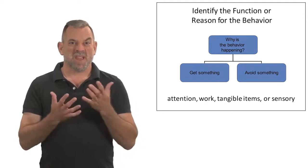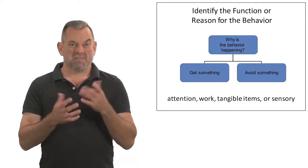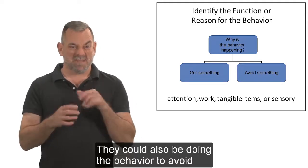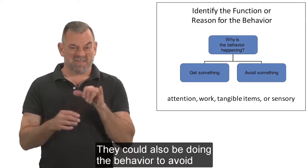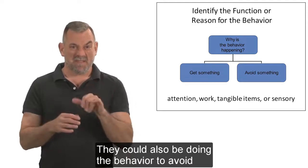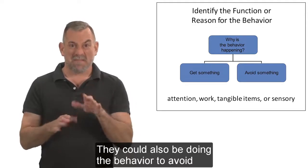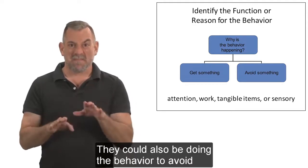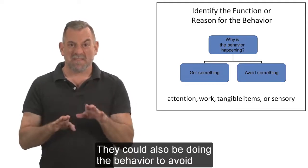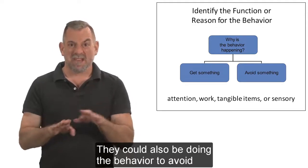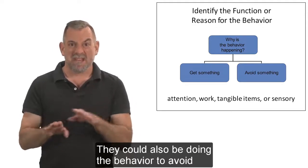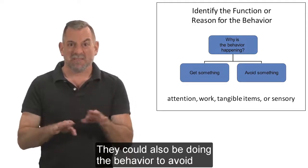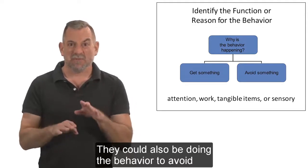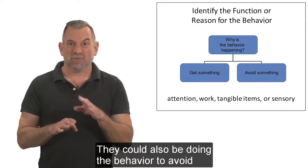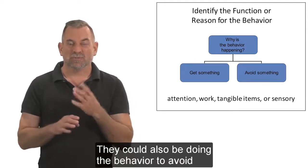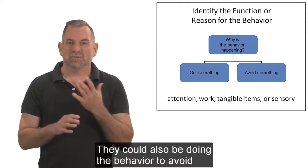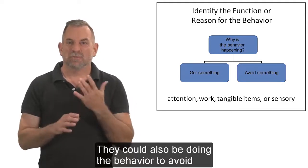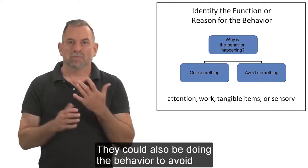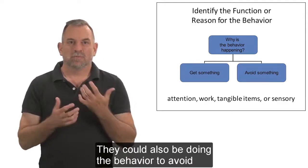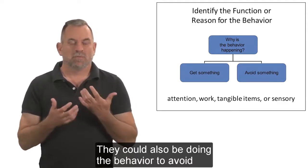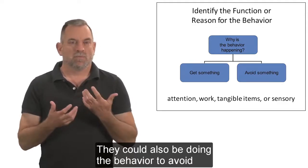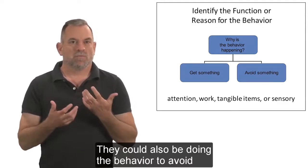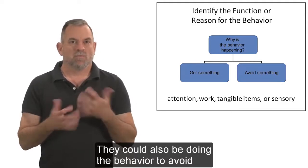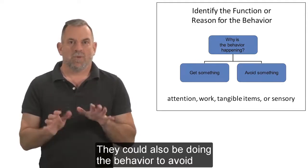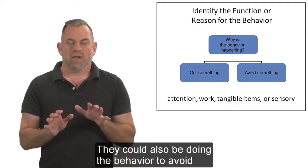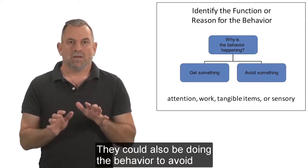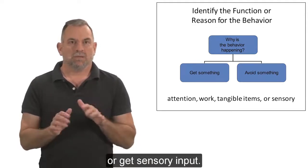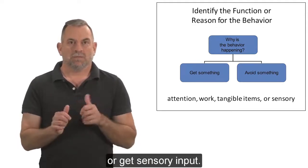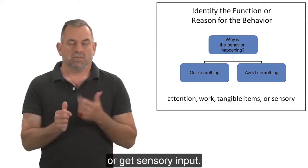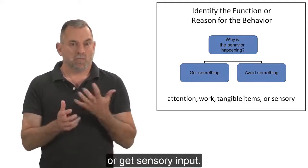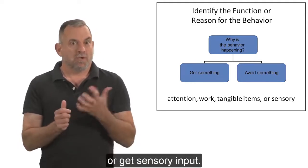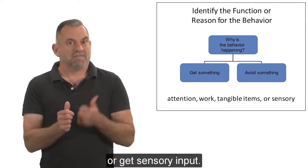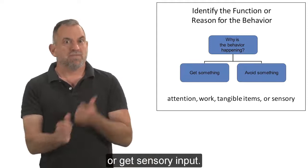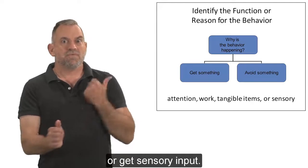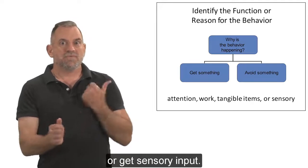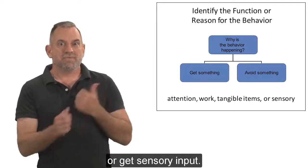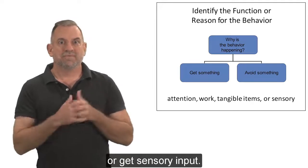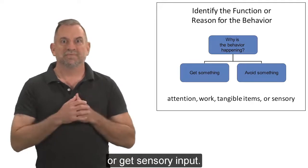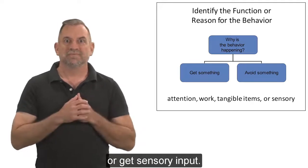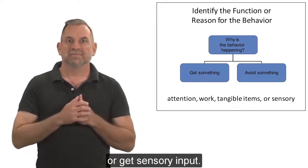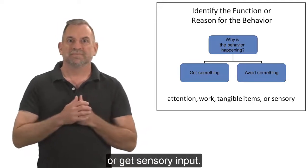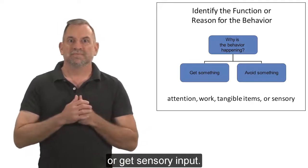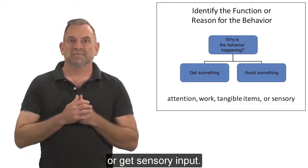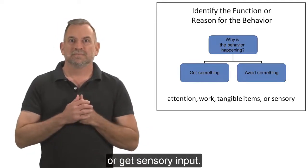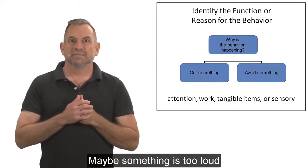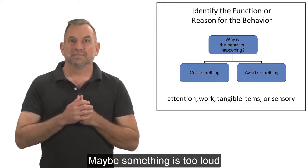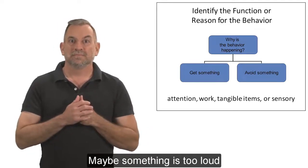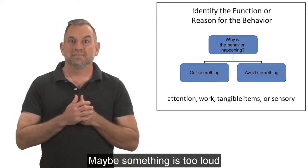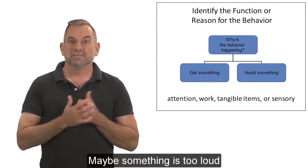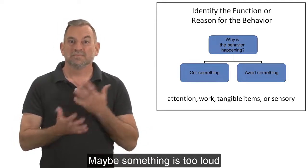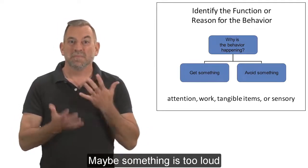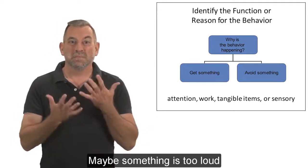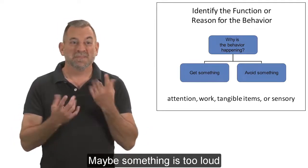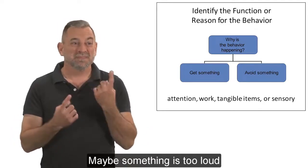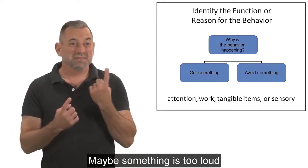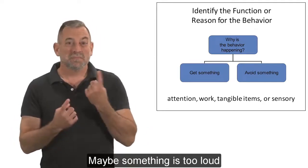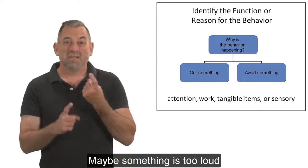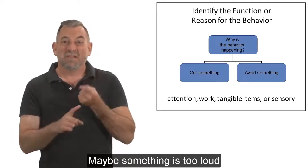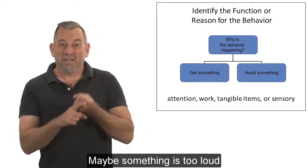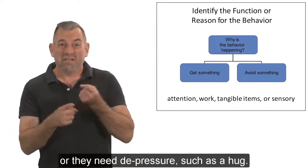They could also be doing the behavior to avoid or get sensory input. Maybe something is too loud or